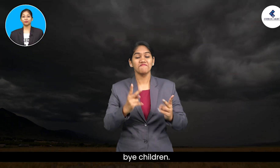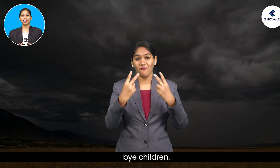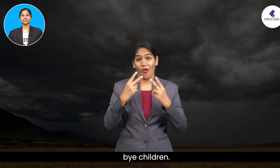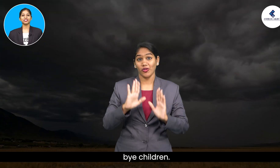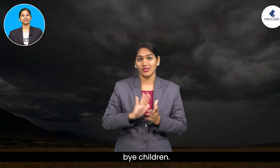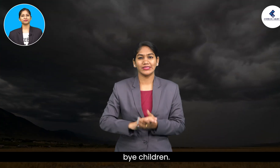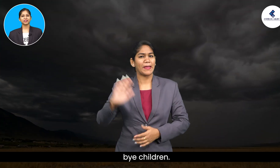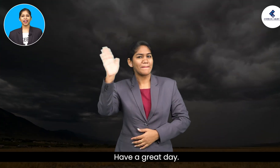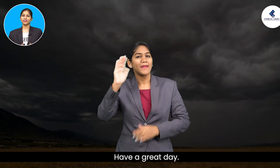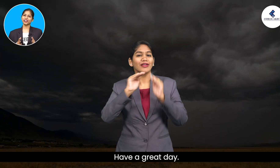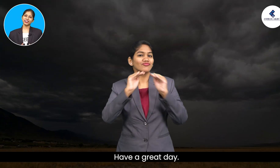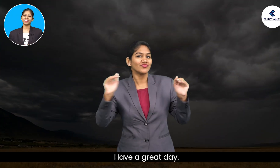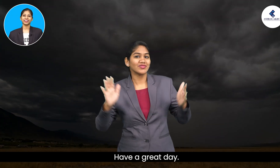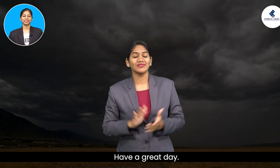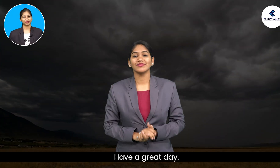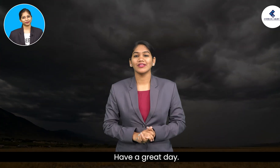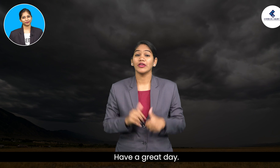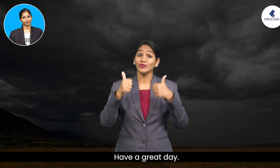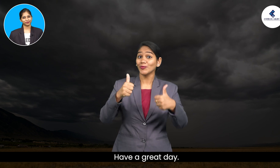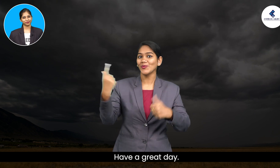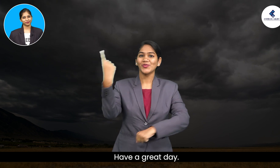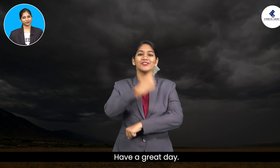Bye children Have a great day